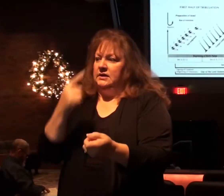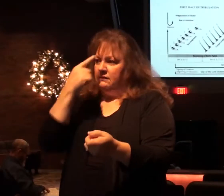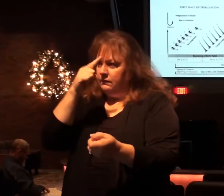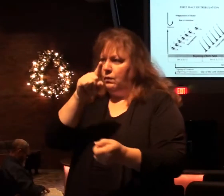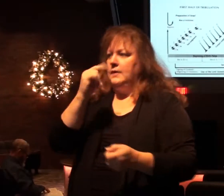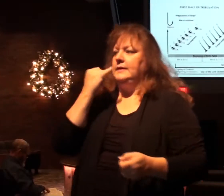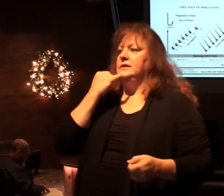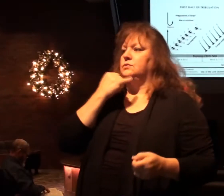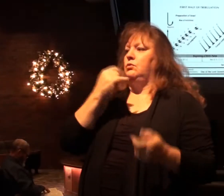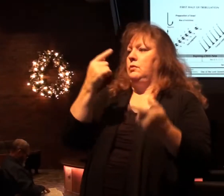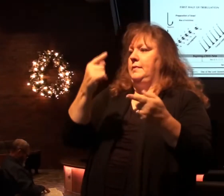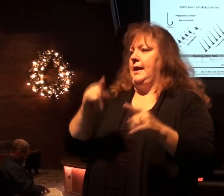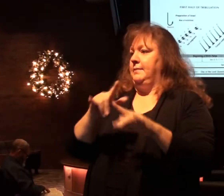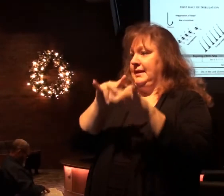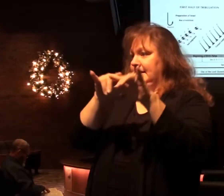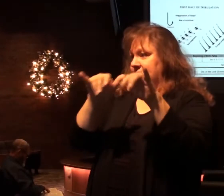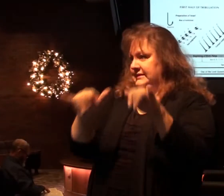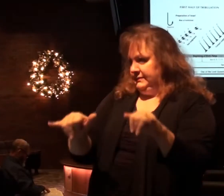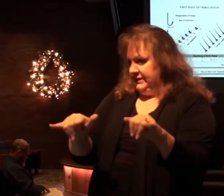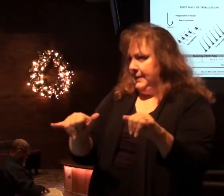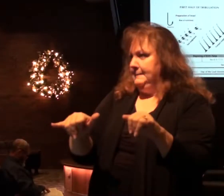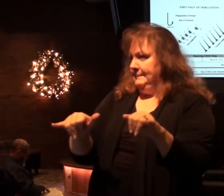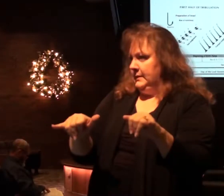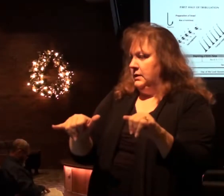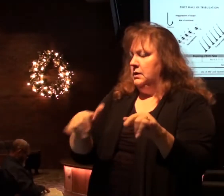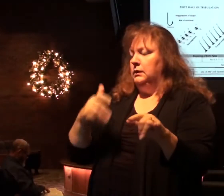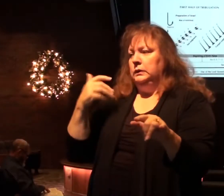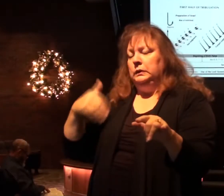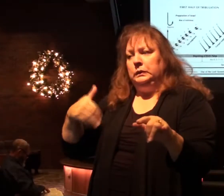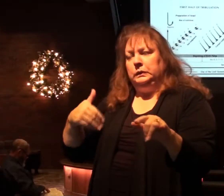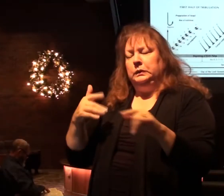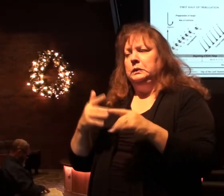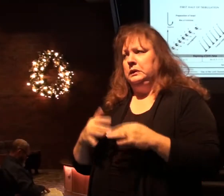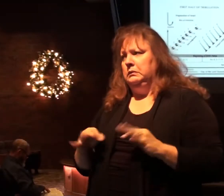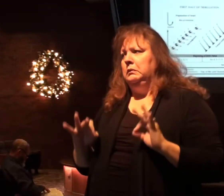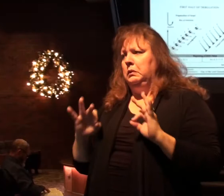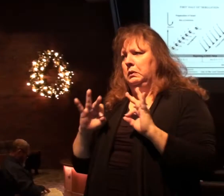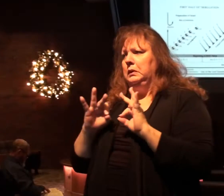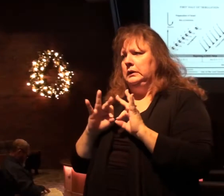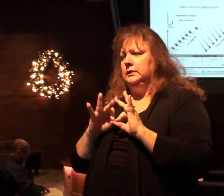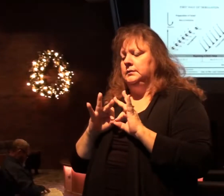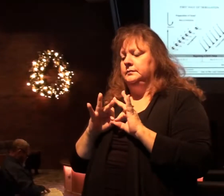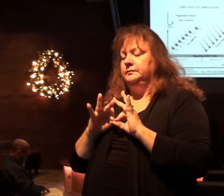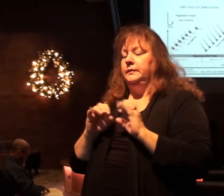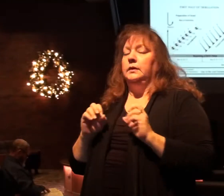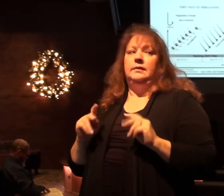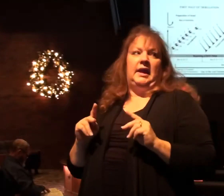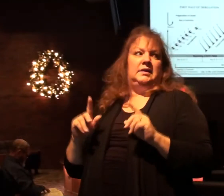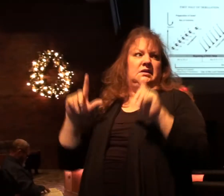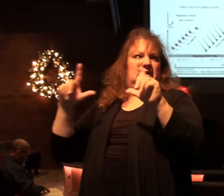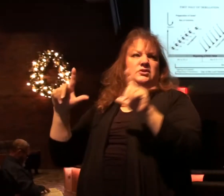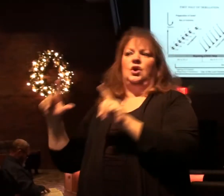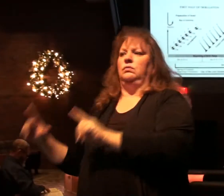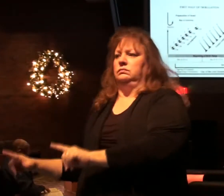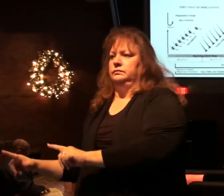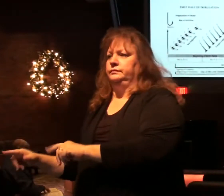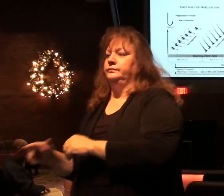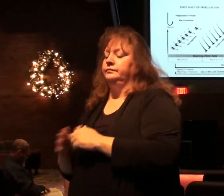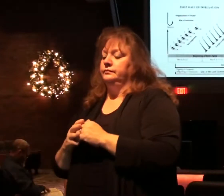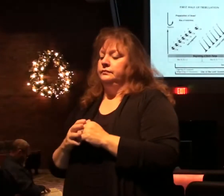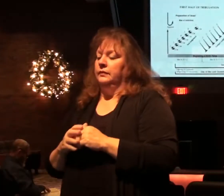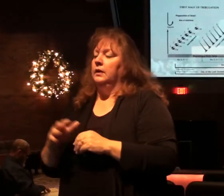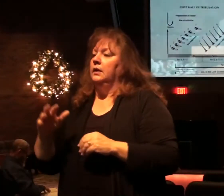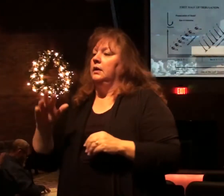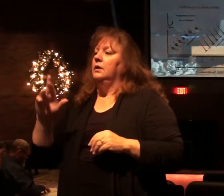Israel, that are of great importance. All right, you can take that chart down and we'll look